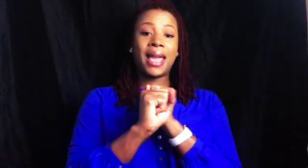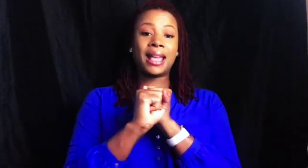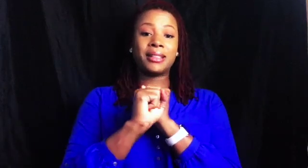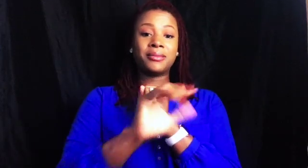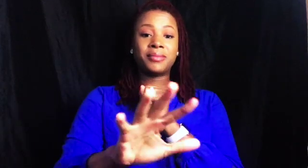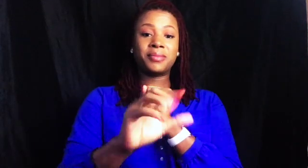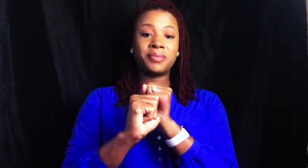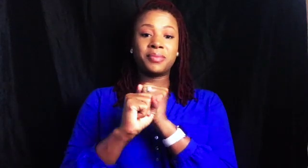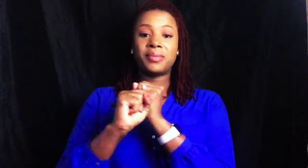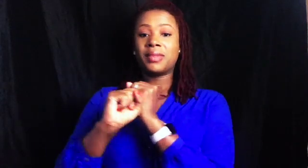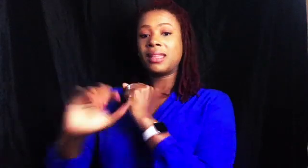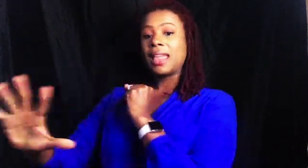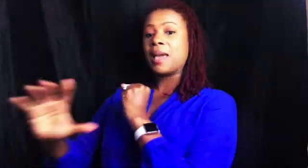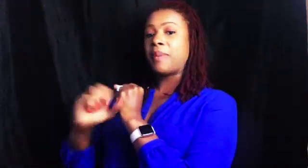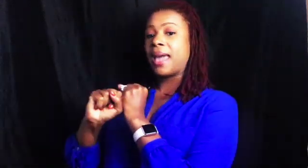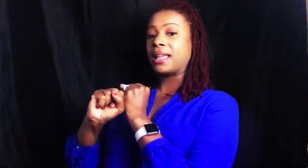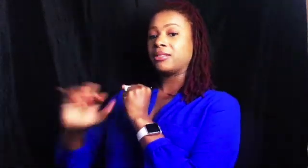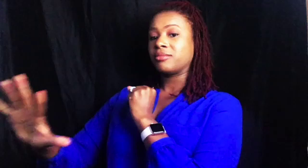Campaign, campaign.